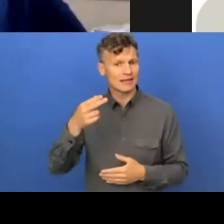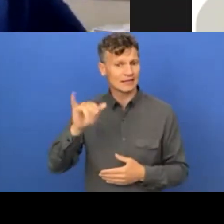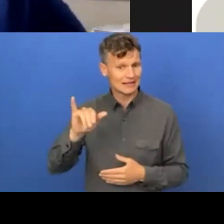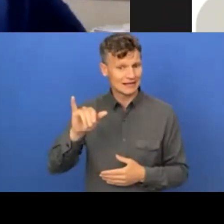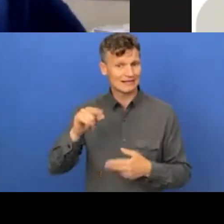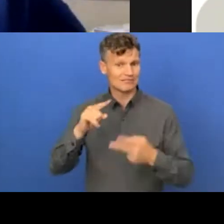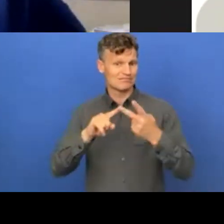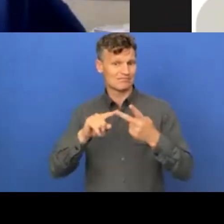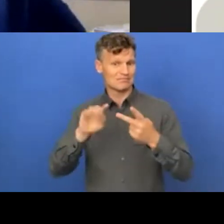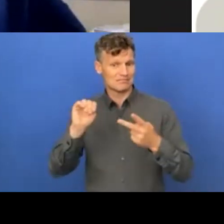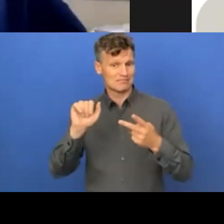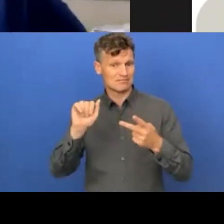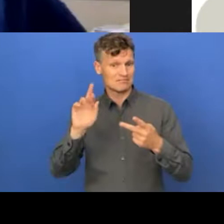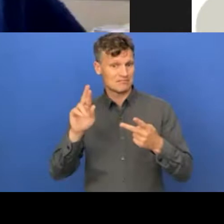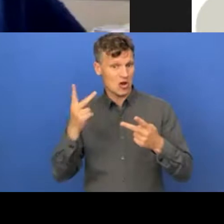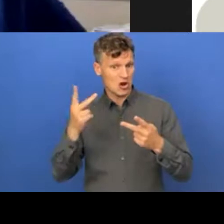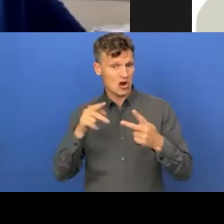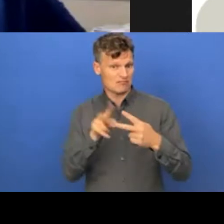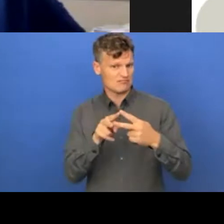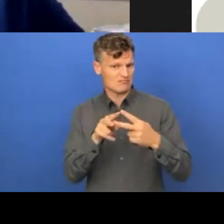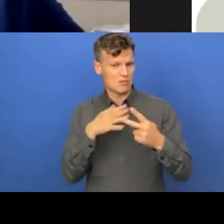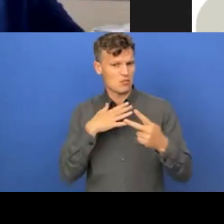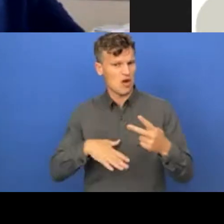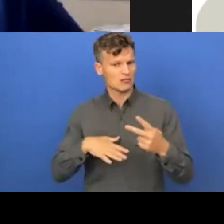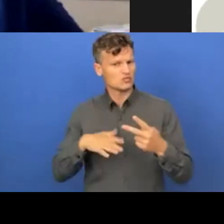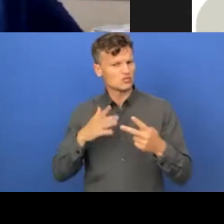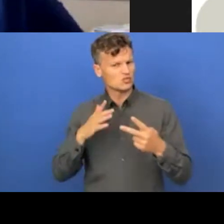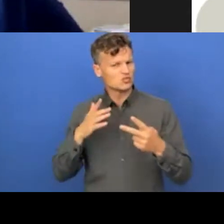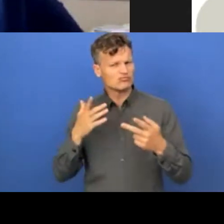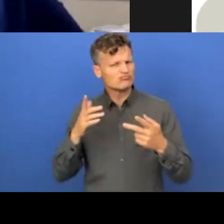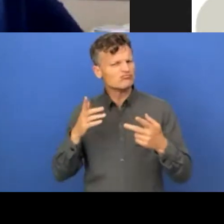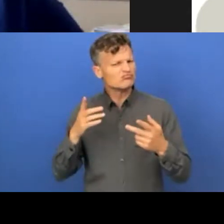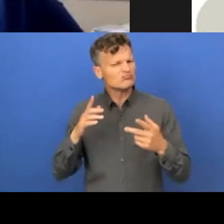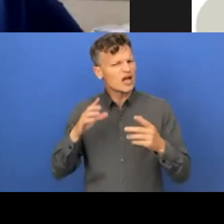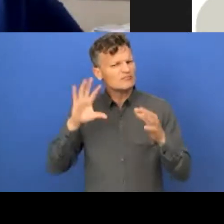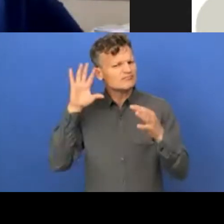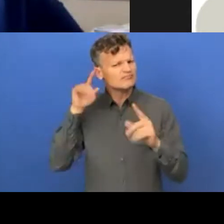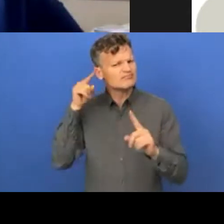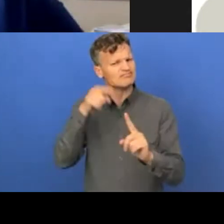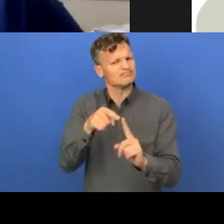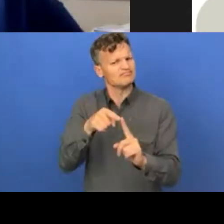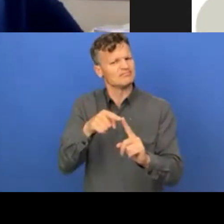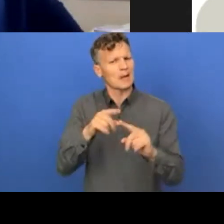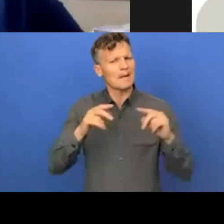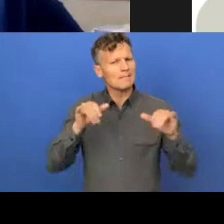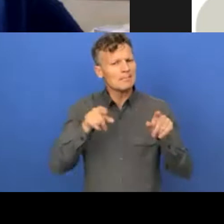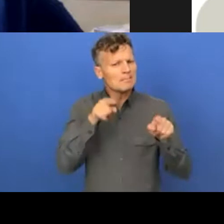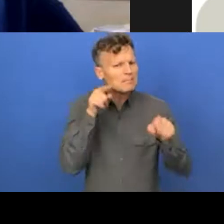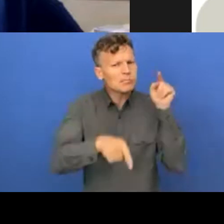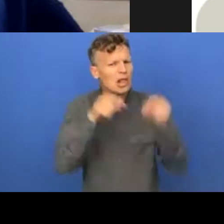issue of bullying and research on bullying. So you said something important also, Mark. You